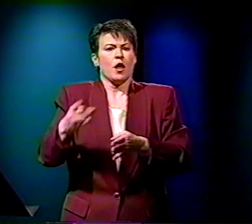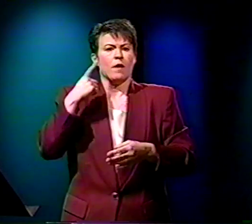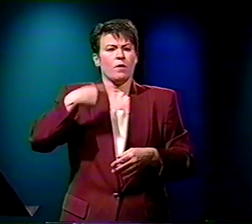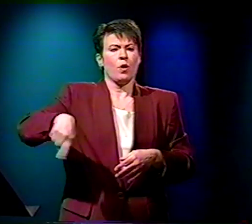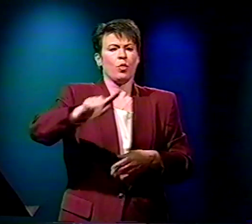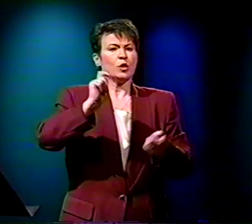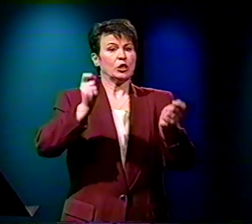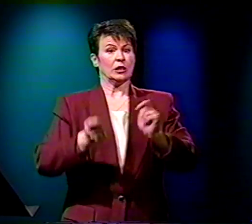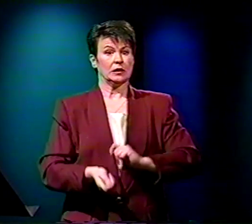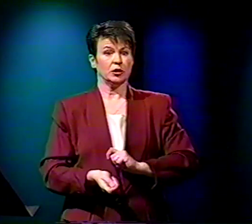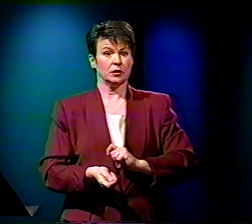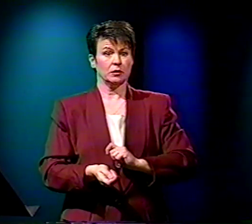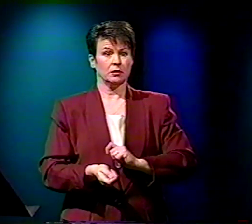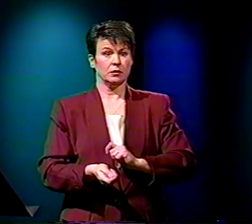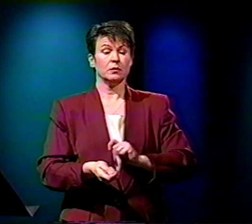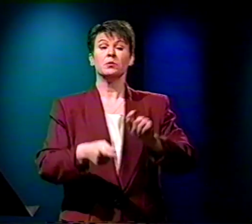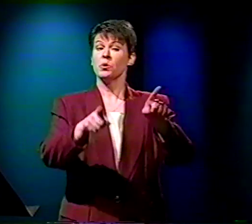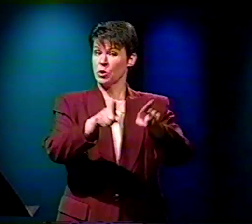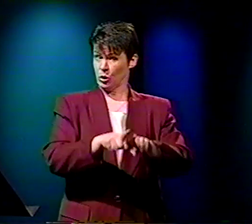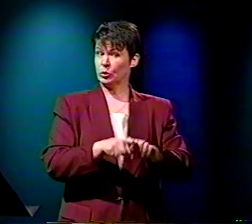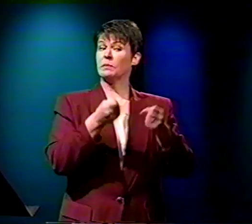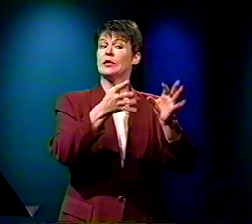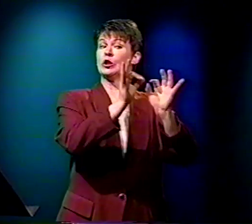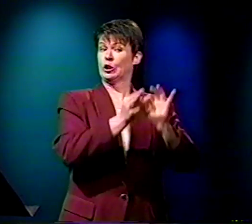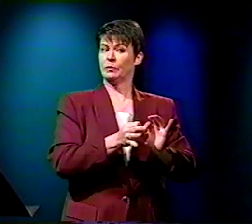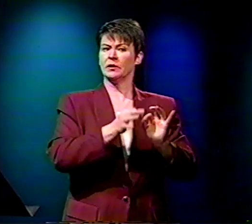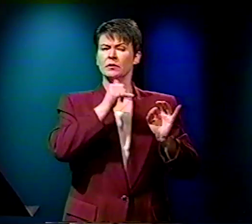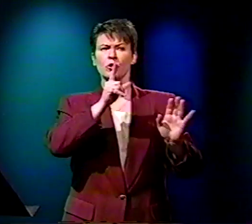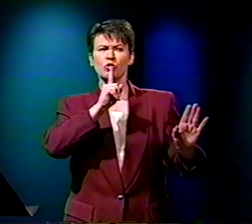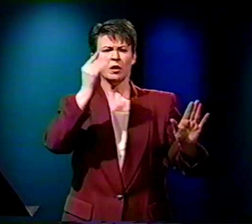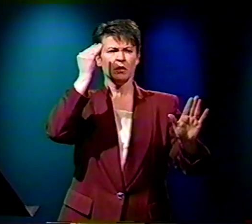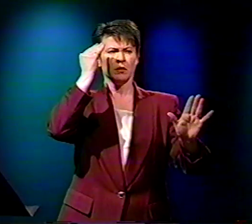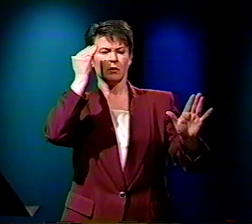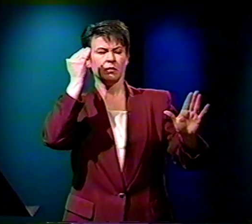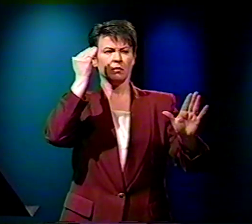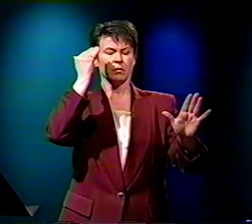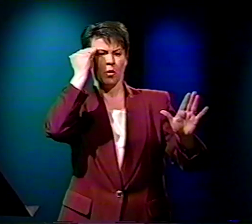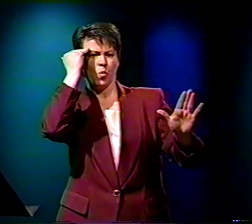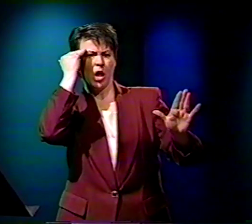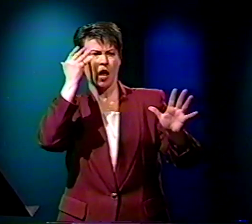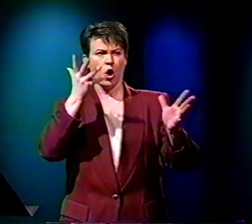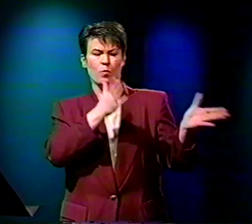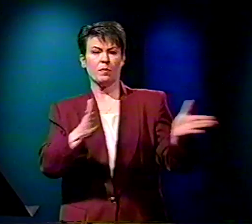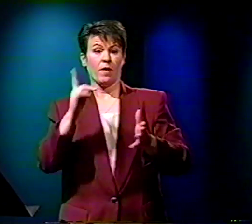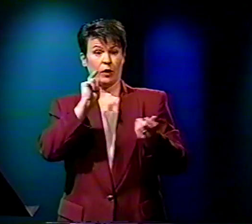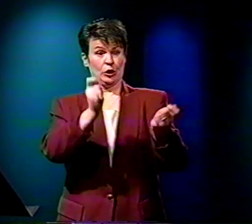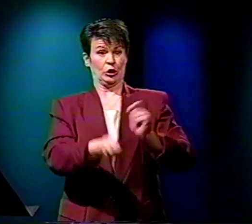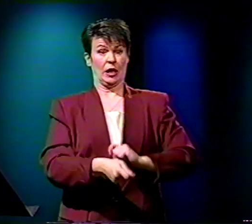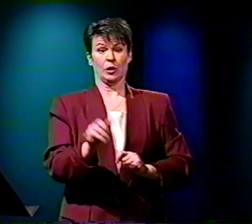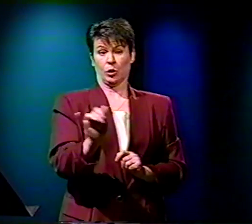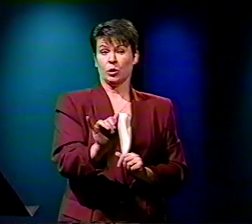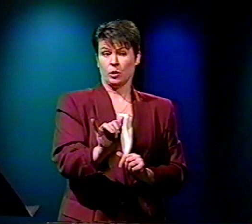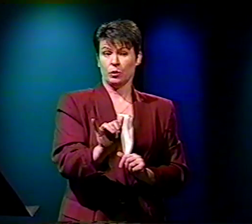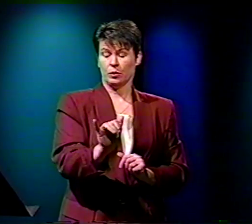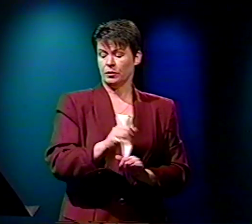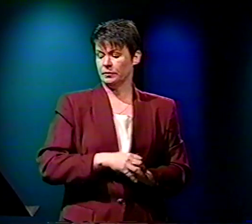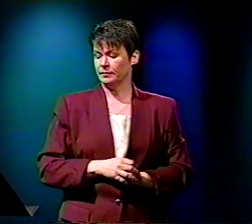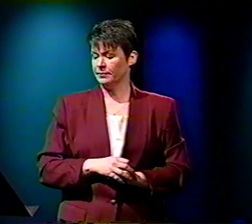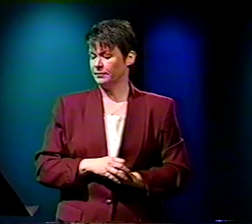Many deaf people were not prepared for the changes that took place, and oftentimes interpreters were not even really aware or prepared for the changes